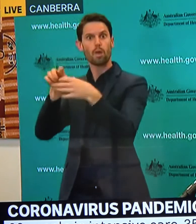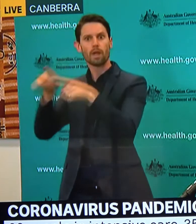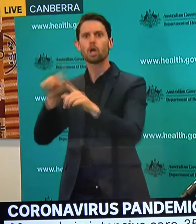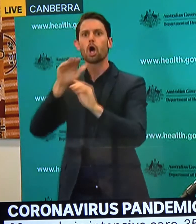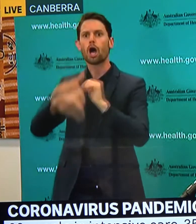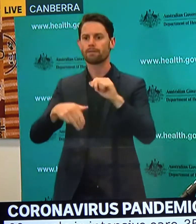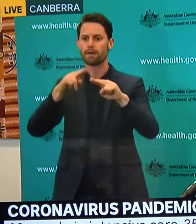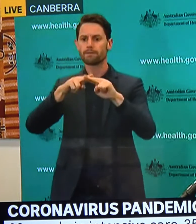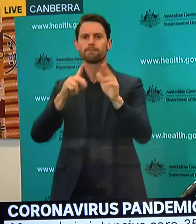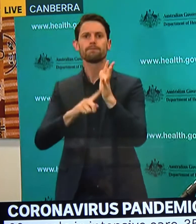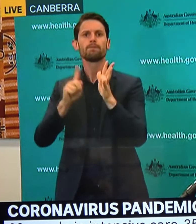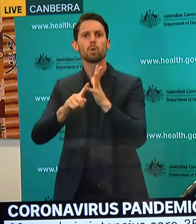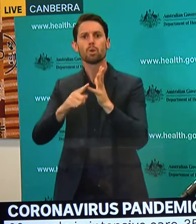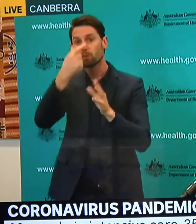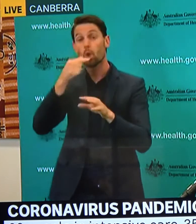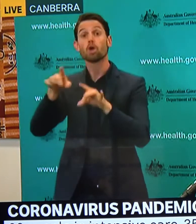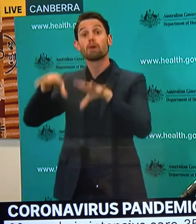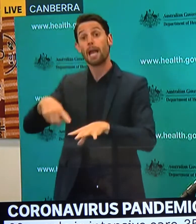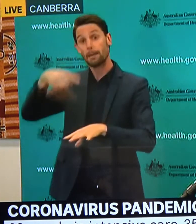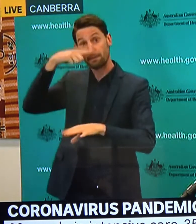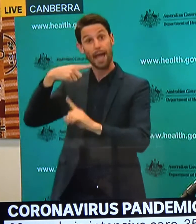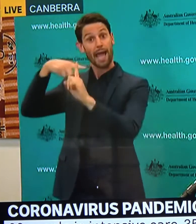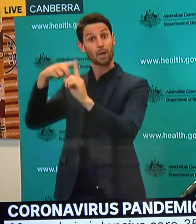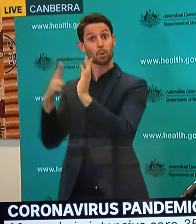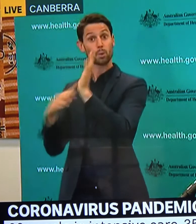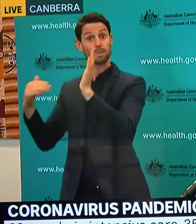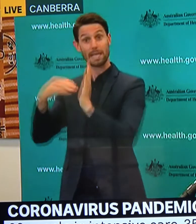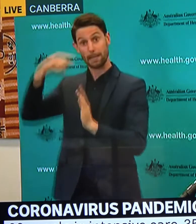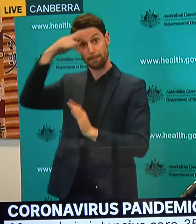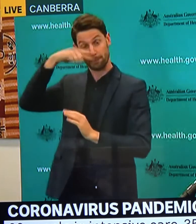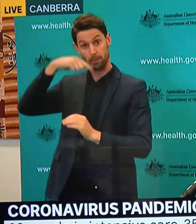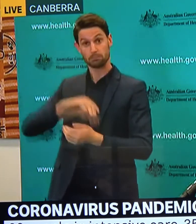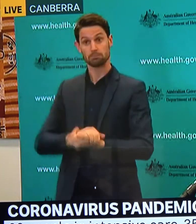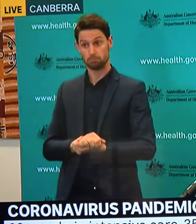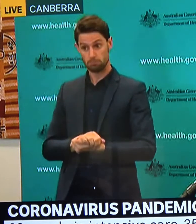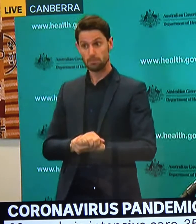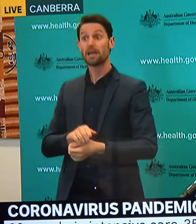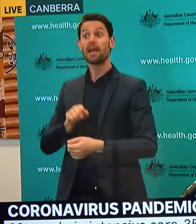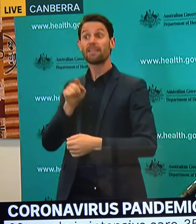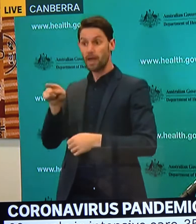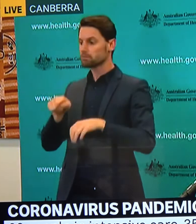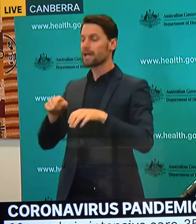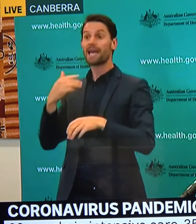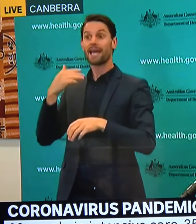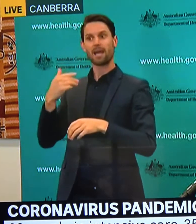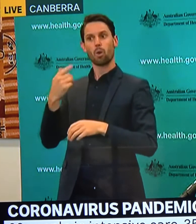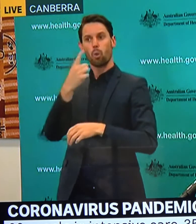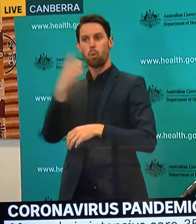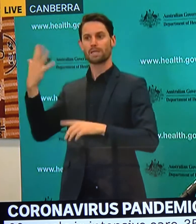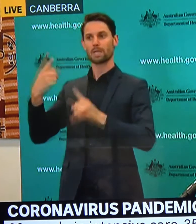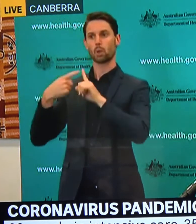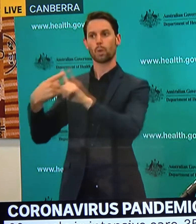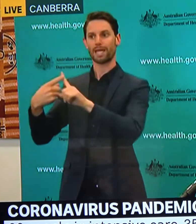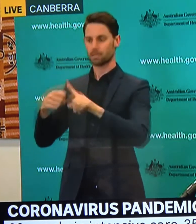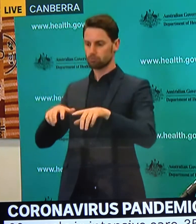in New Zealand as well, who every week take about 10 or 15 seconds to contribute their data. It's like a